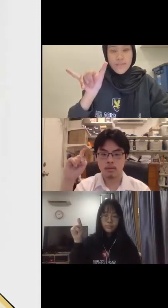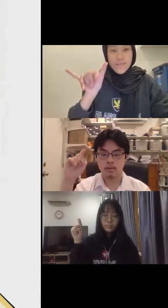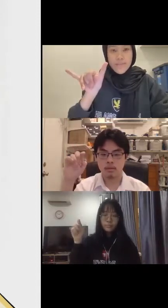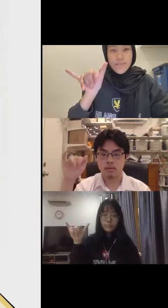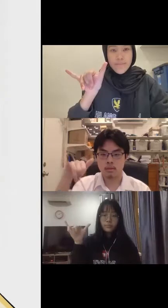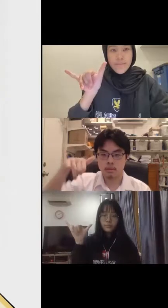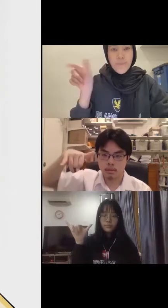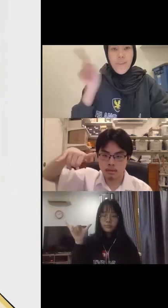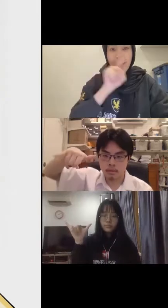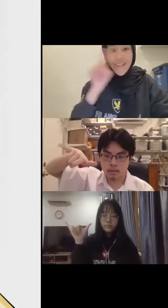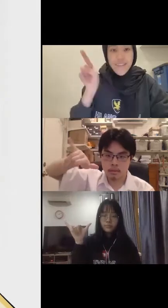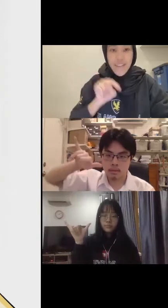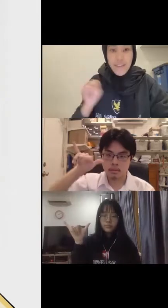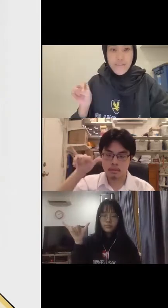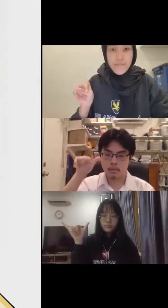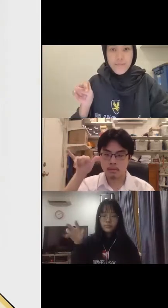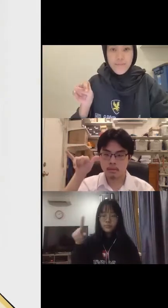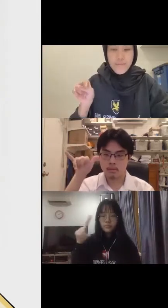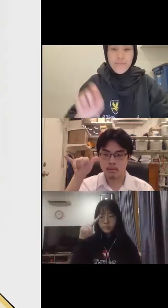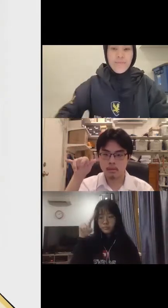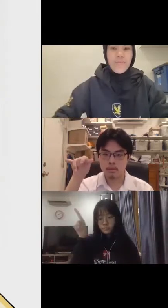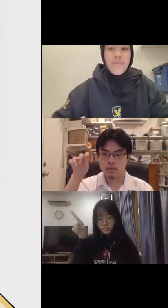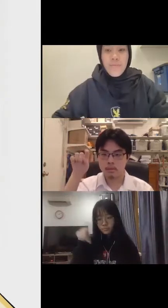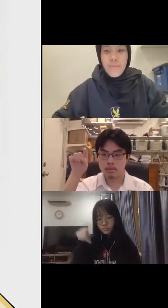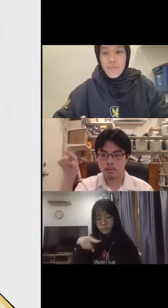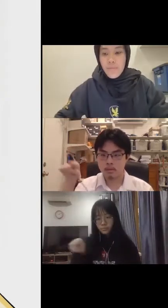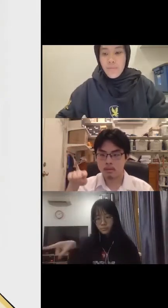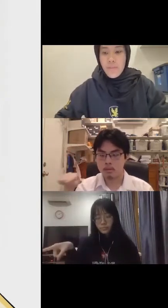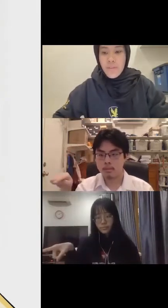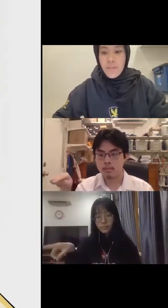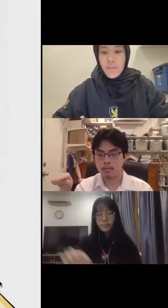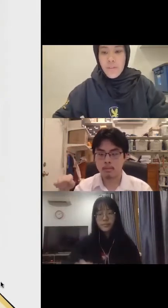Y, and Z.